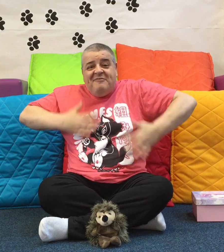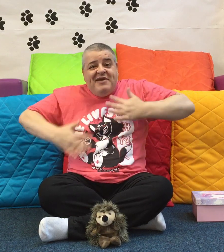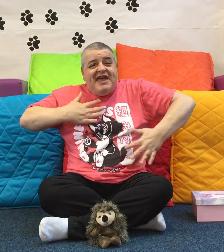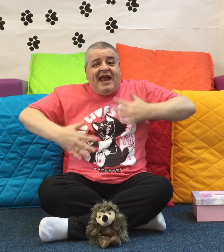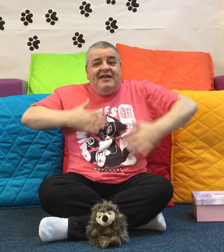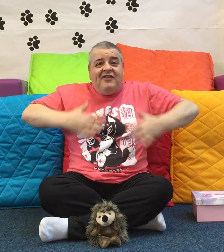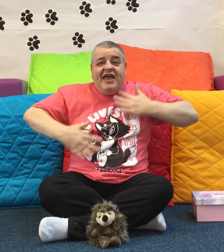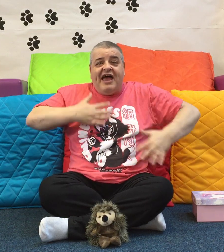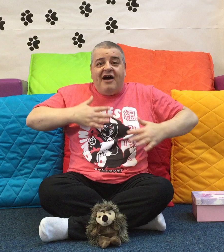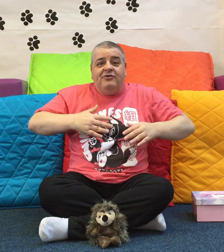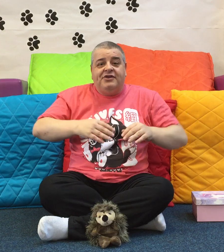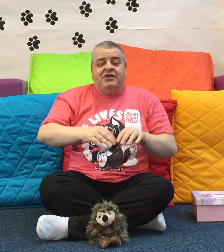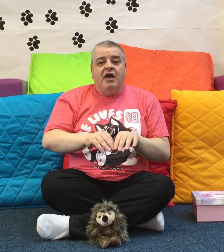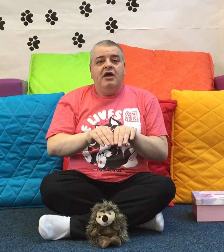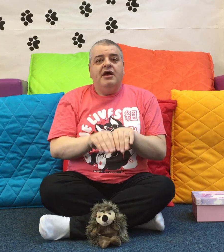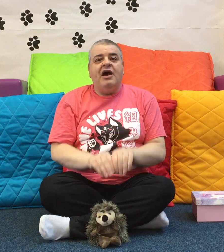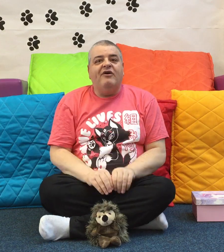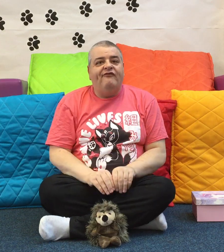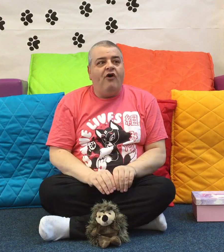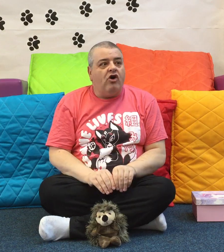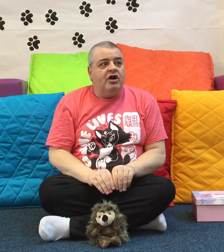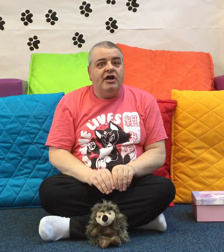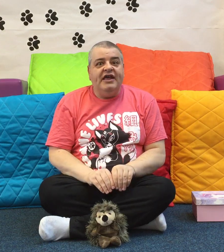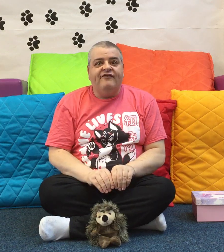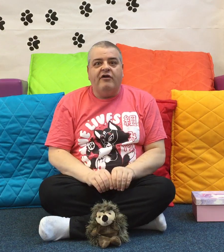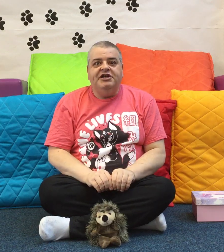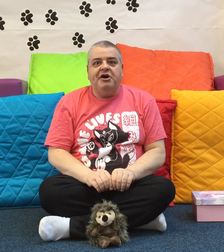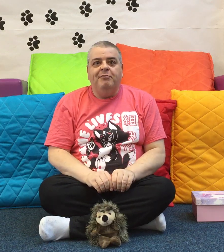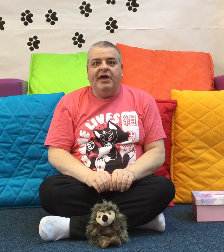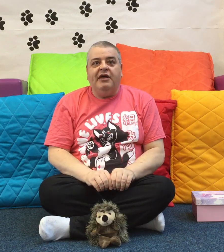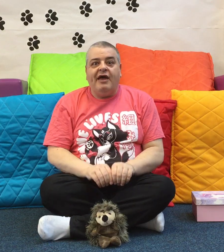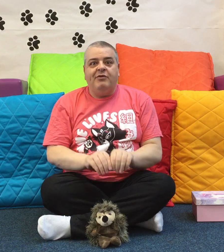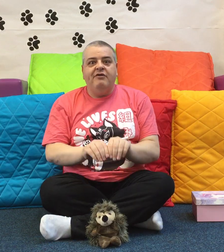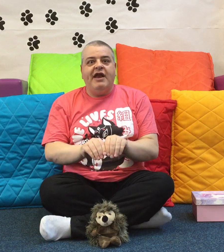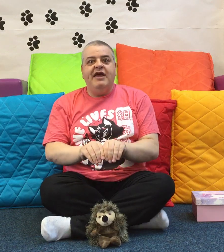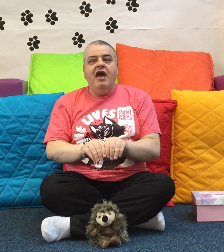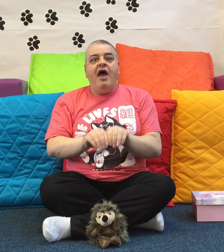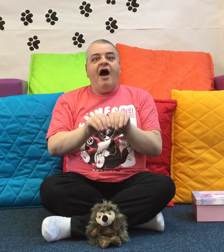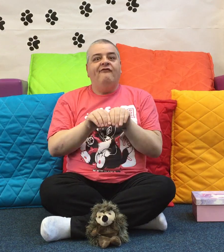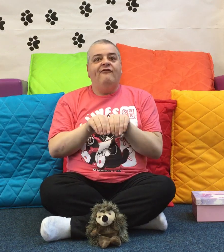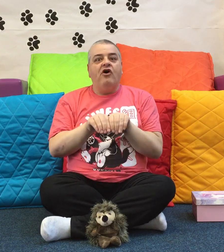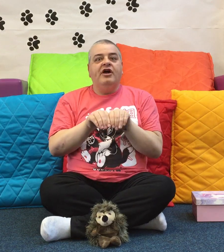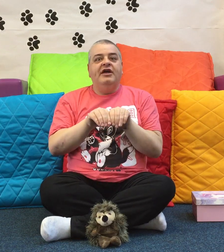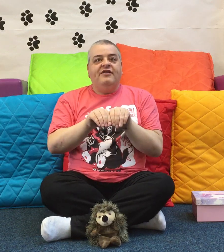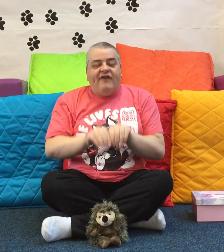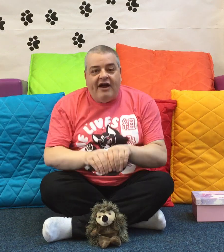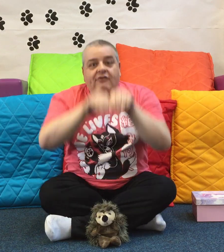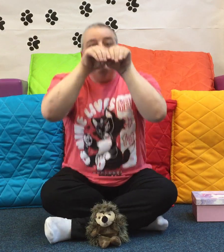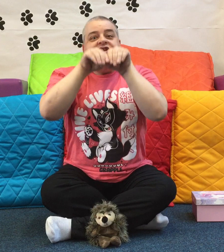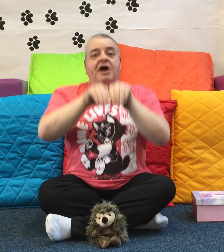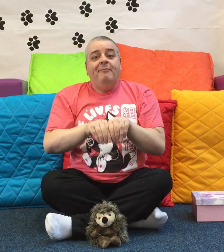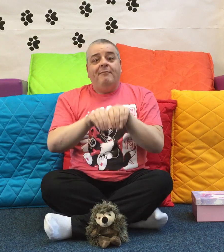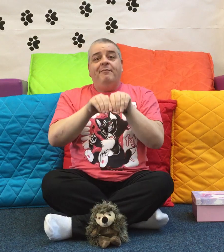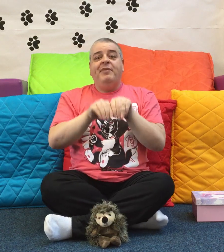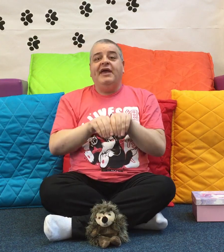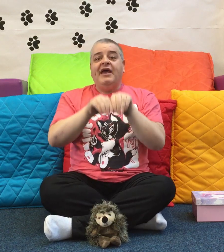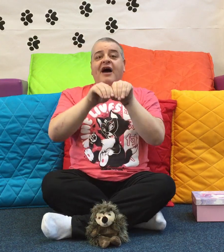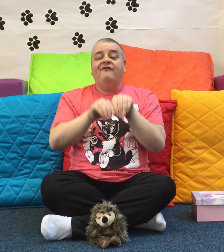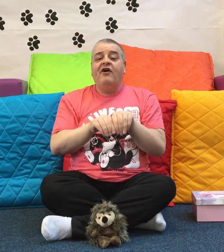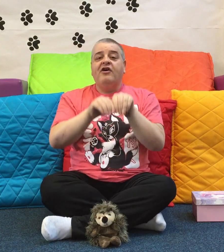be anything else. Now a frog is very jumpy. You ready? A frog is very jumpy. A frog